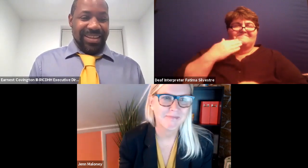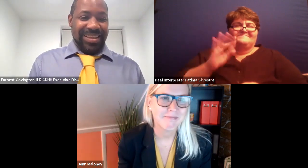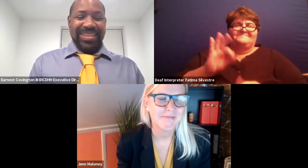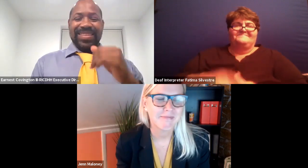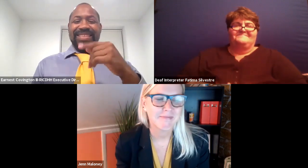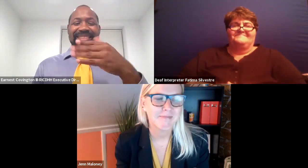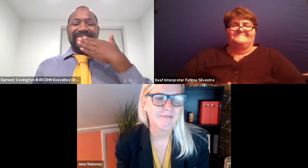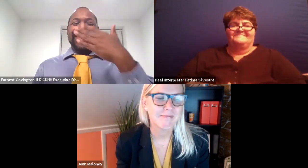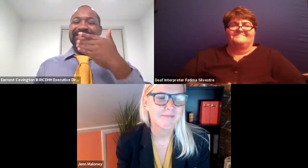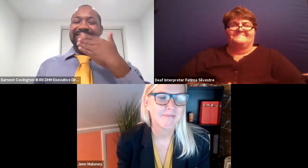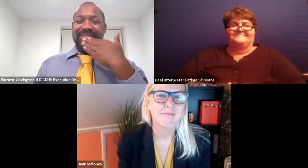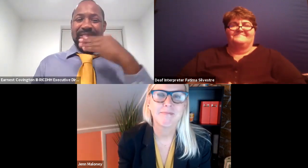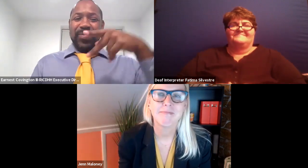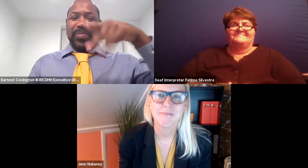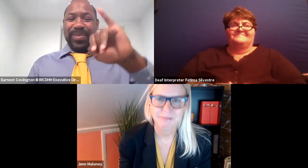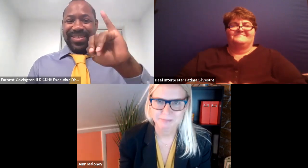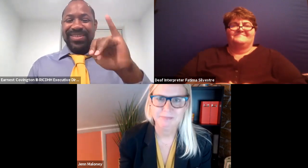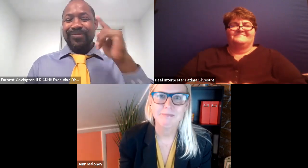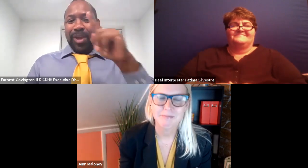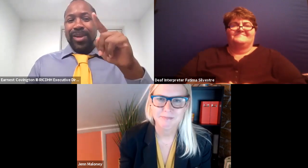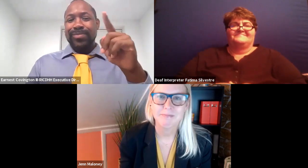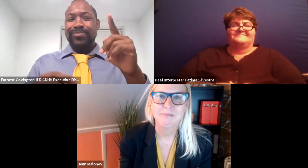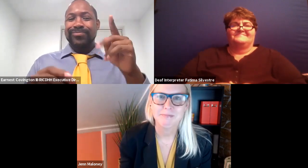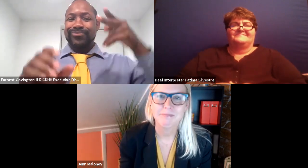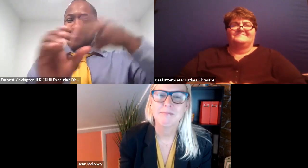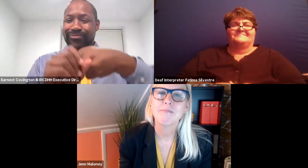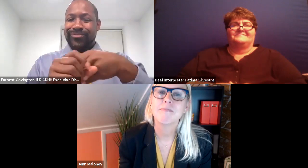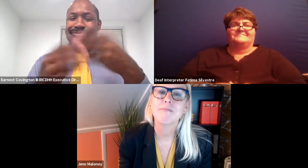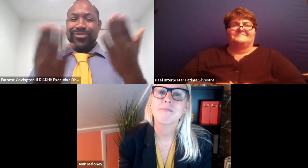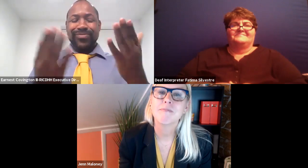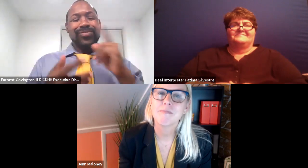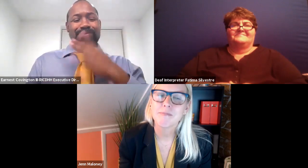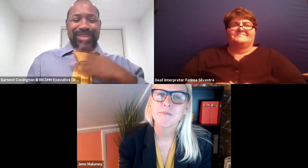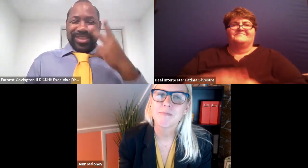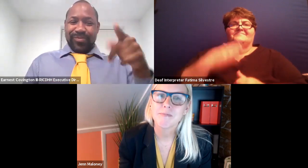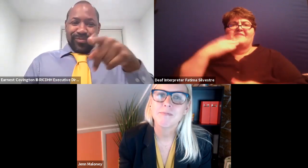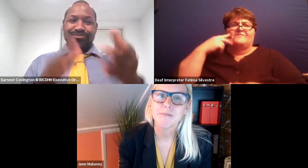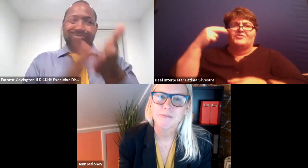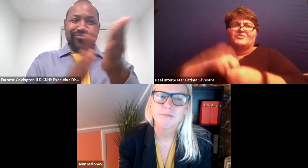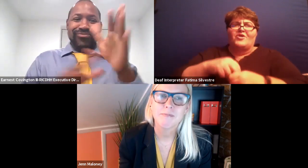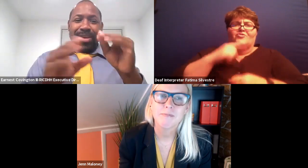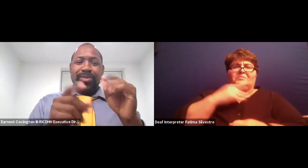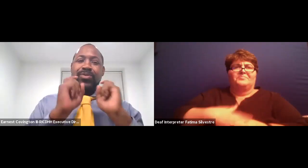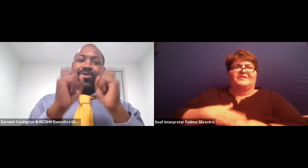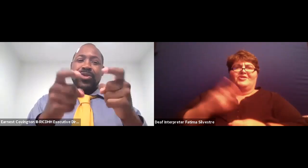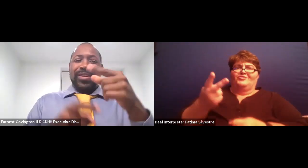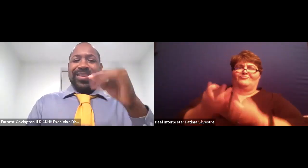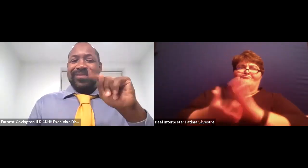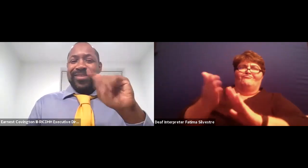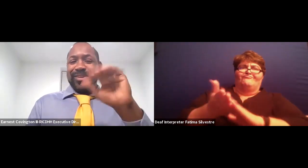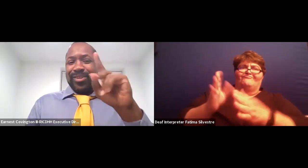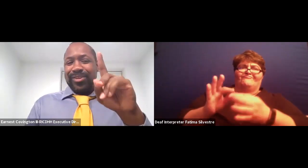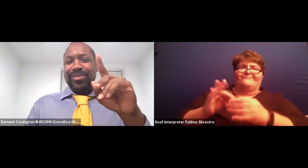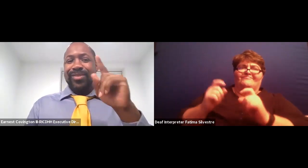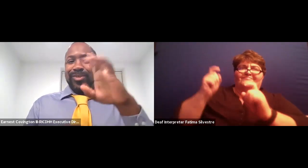Thanks. Good night, everyone. Okay, well, thank you so much, partners, for joining us tonight. We really appreciate